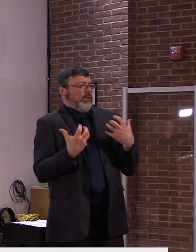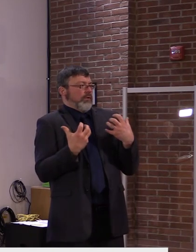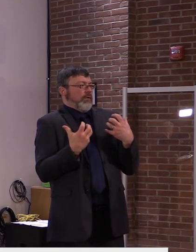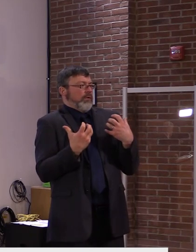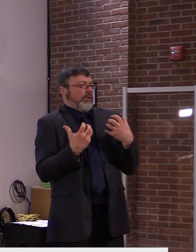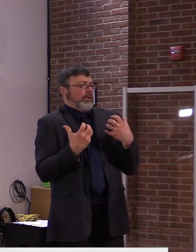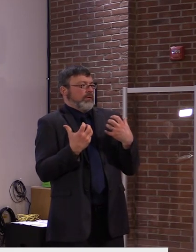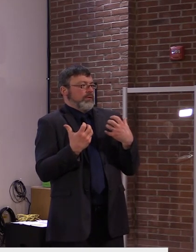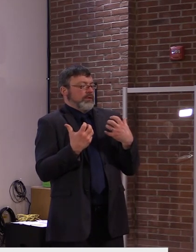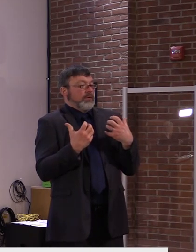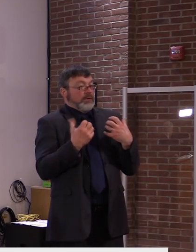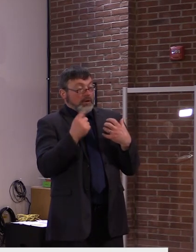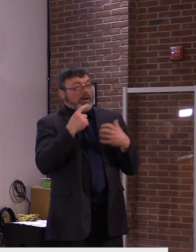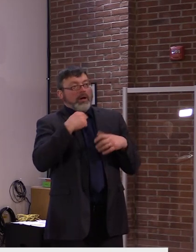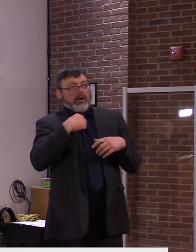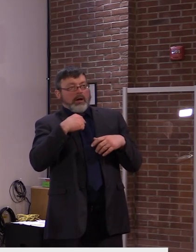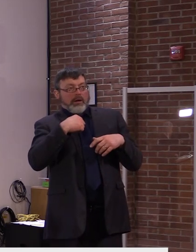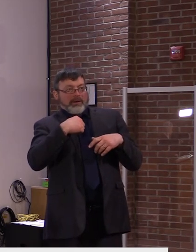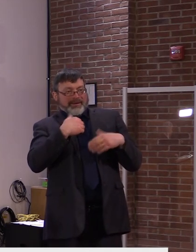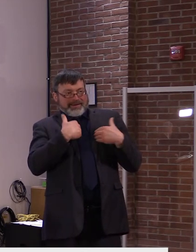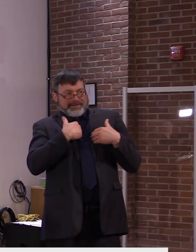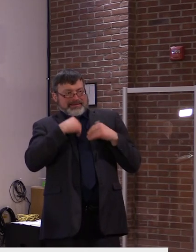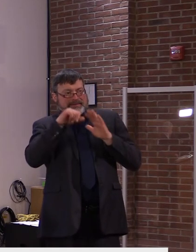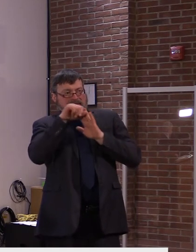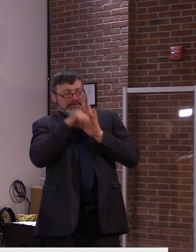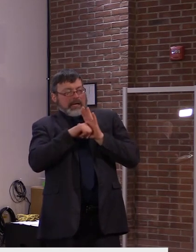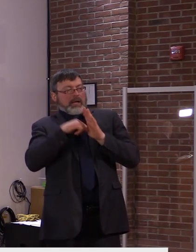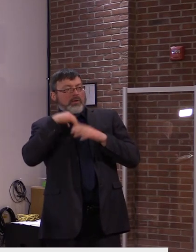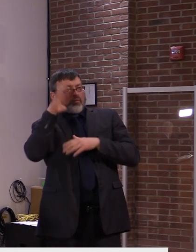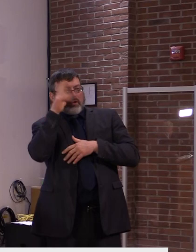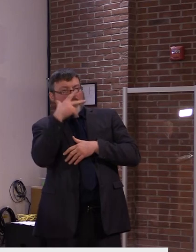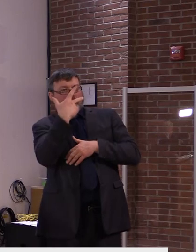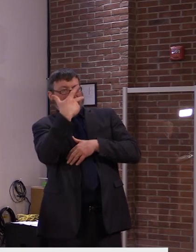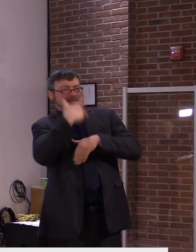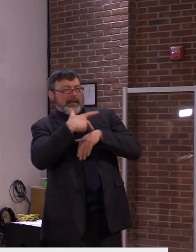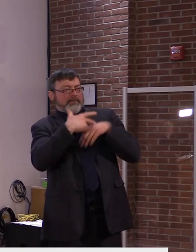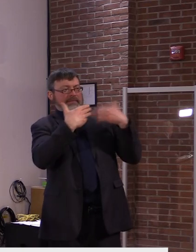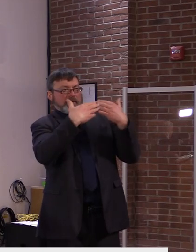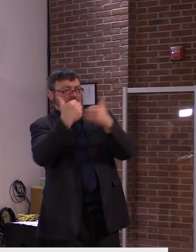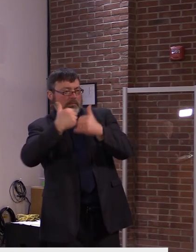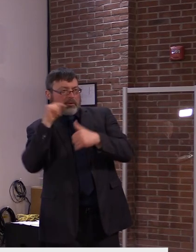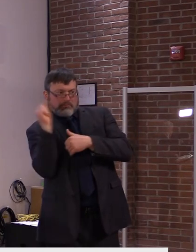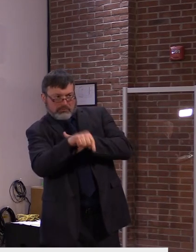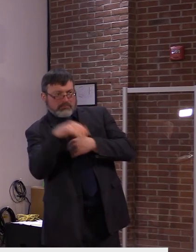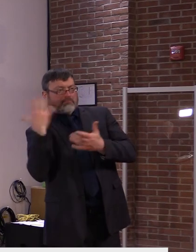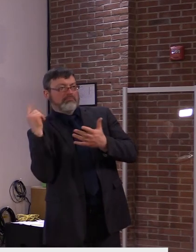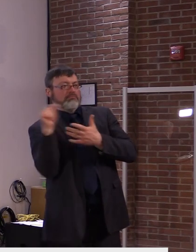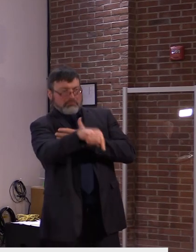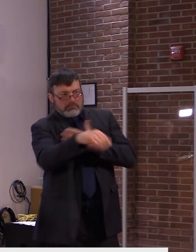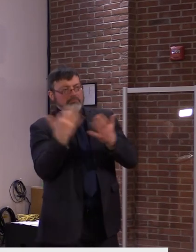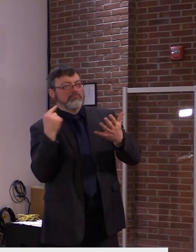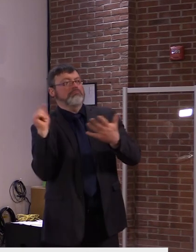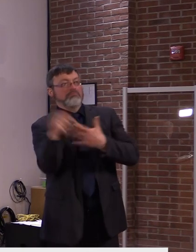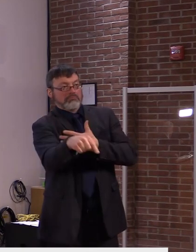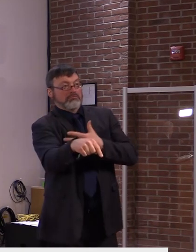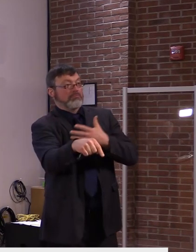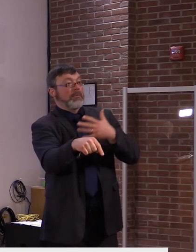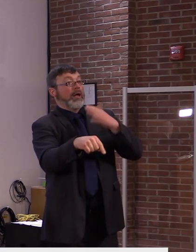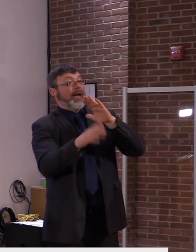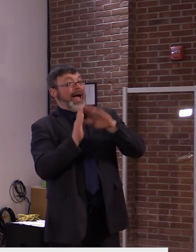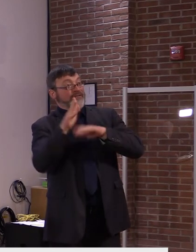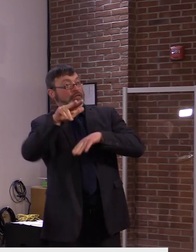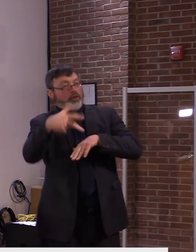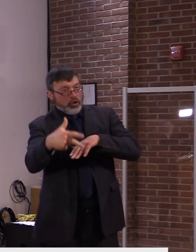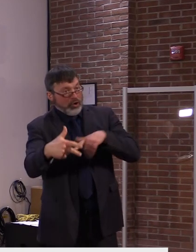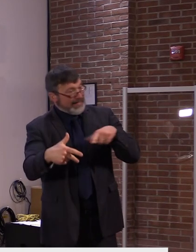But we will make sure that they have access to vaccination and can get vaccinated as we